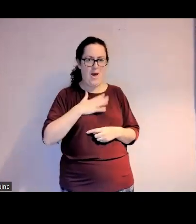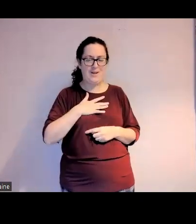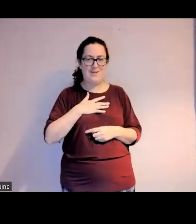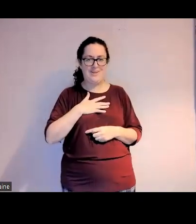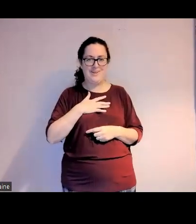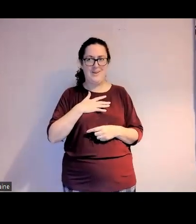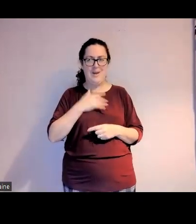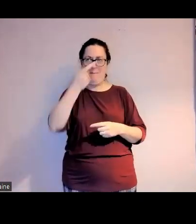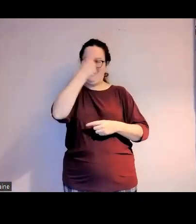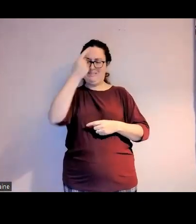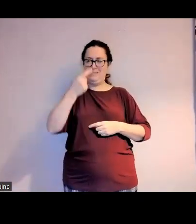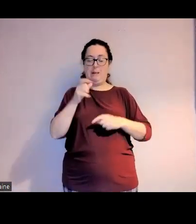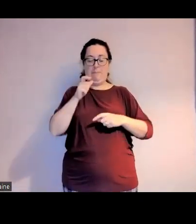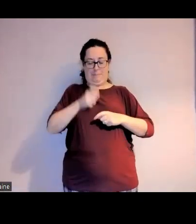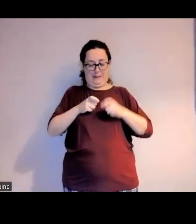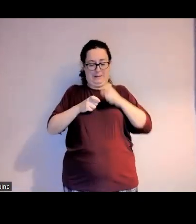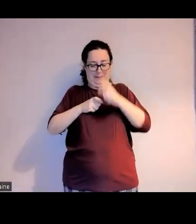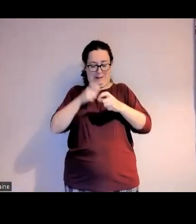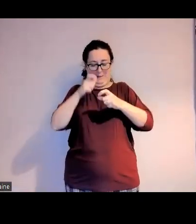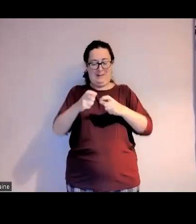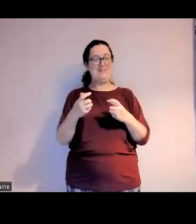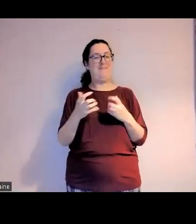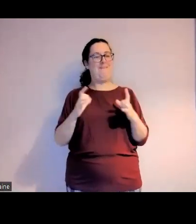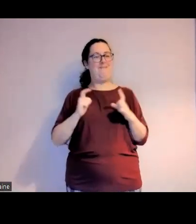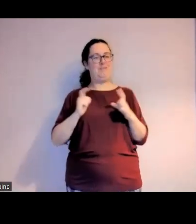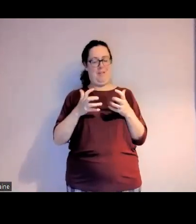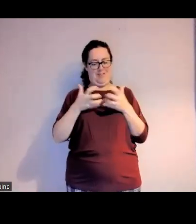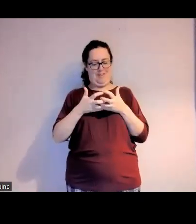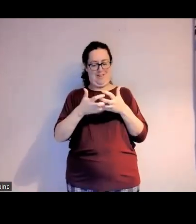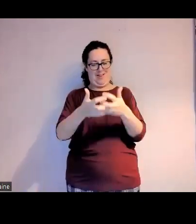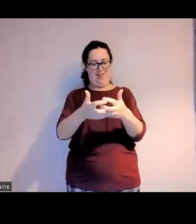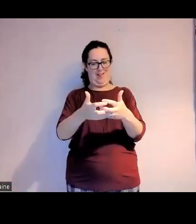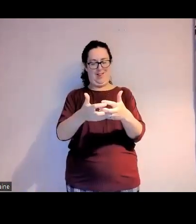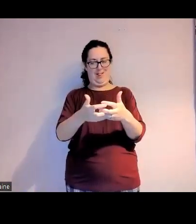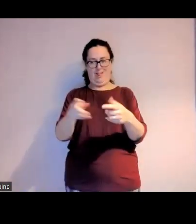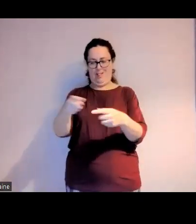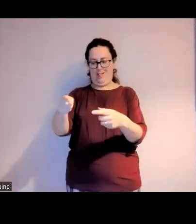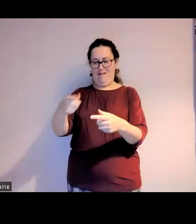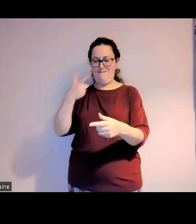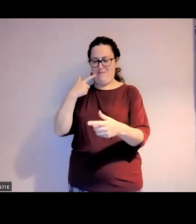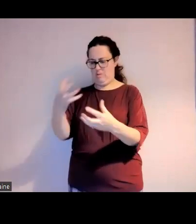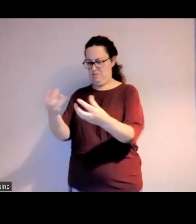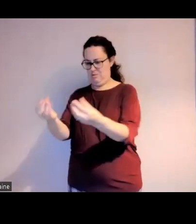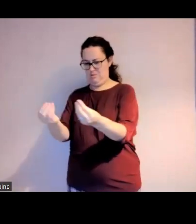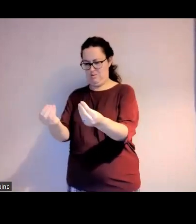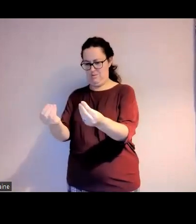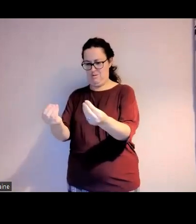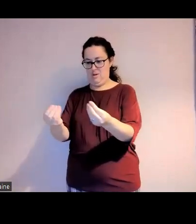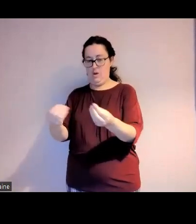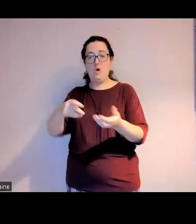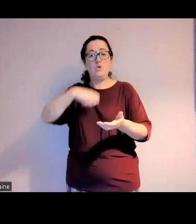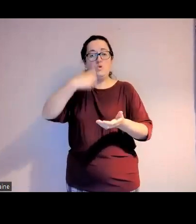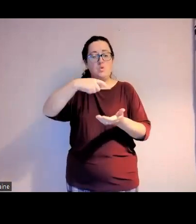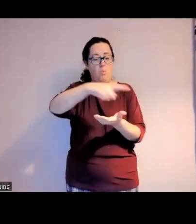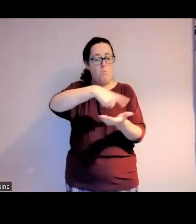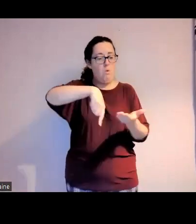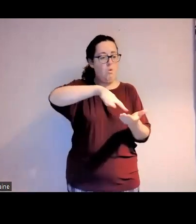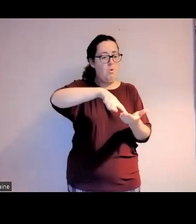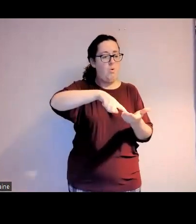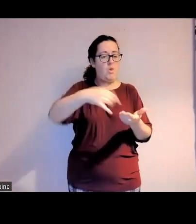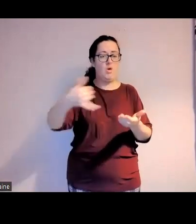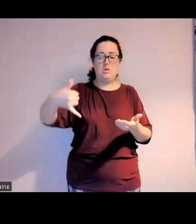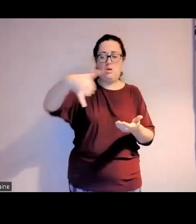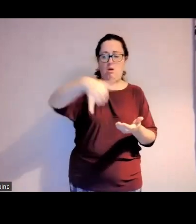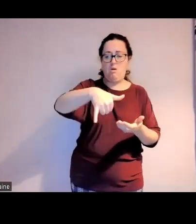snugly together. You want to put all the bits you found back together. A soup plate, a ewer, a child's cup. Some of the pieces